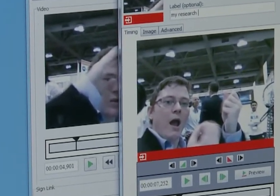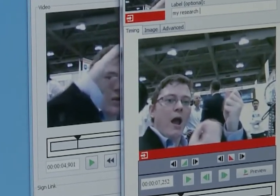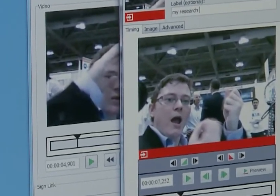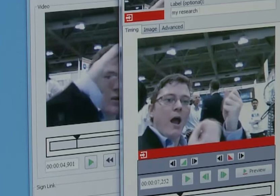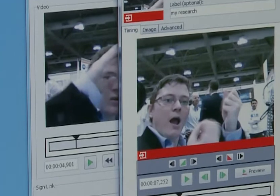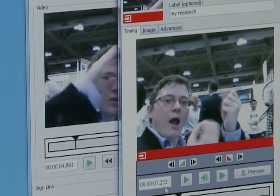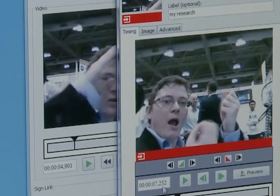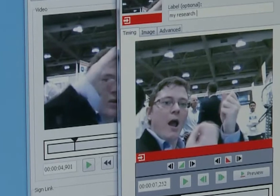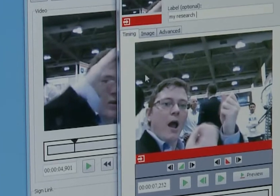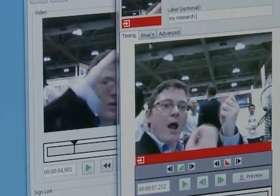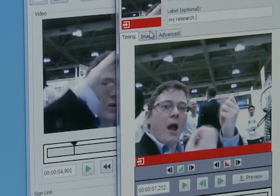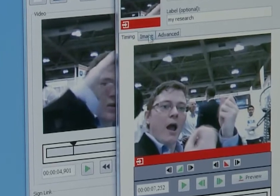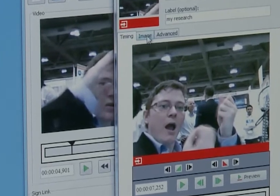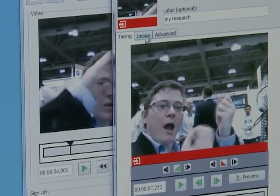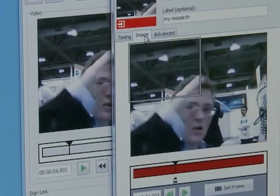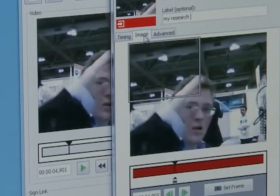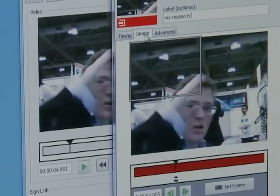in my link.